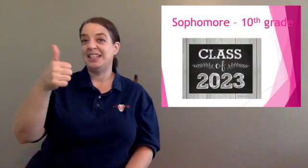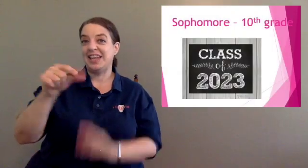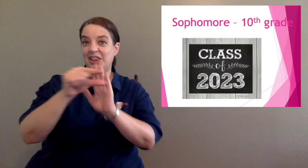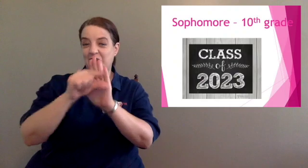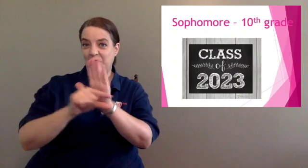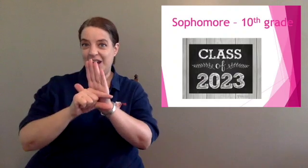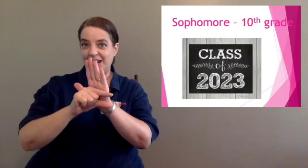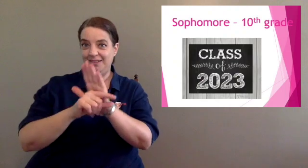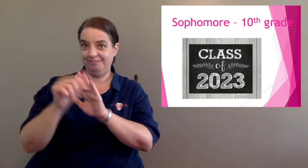10th grade,